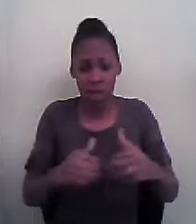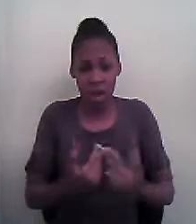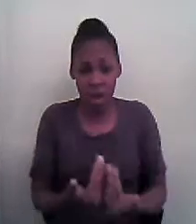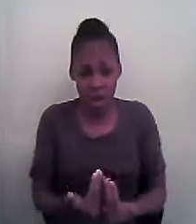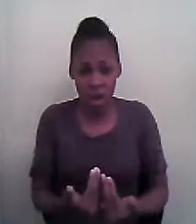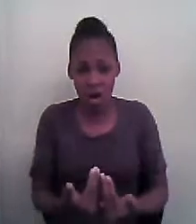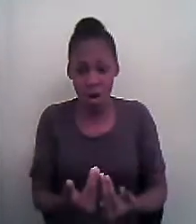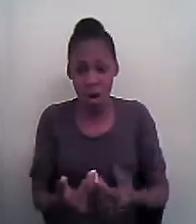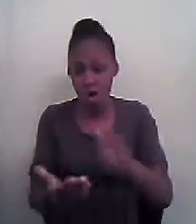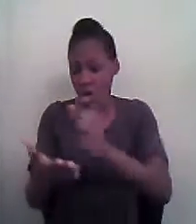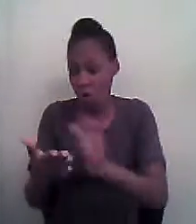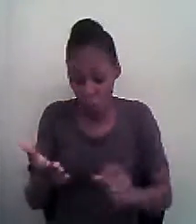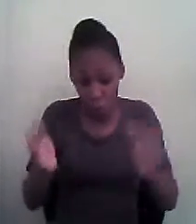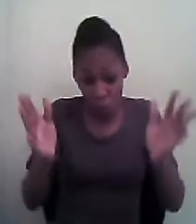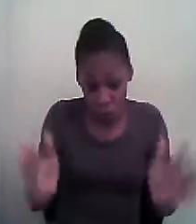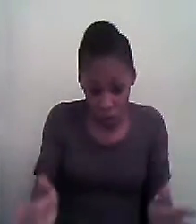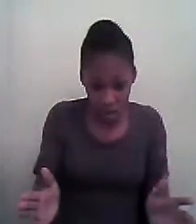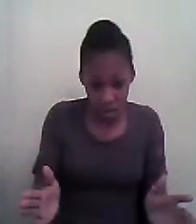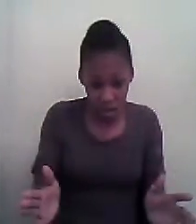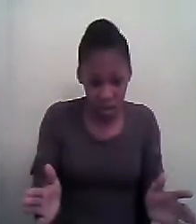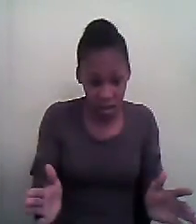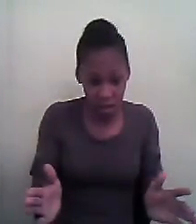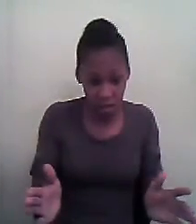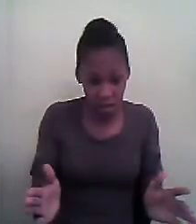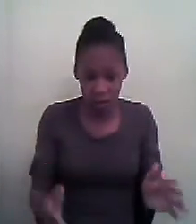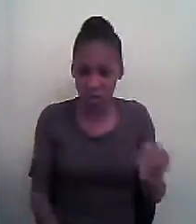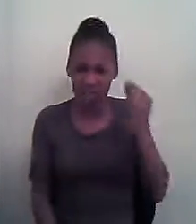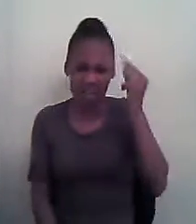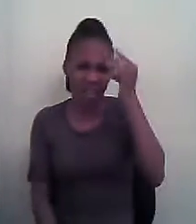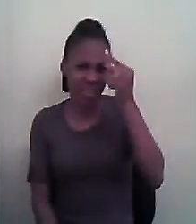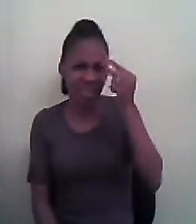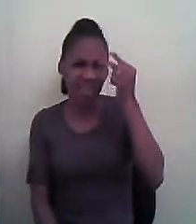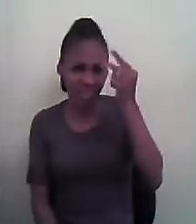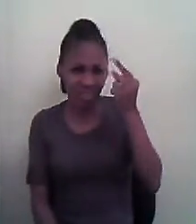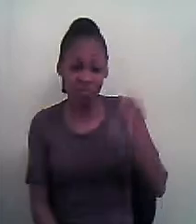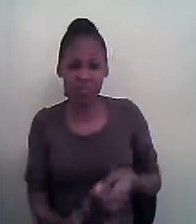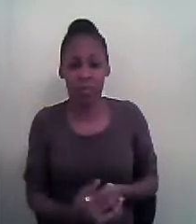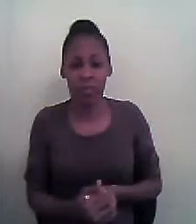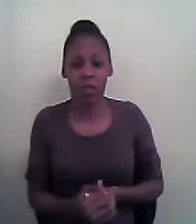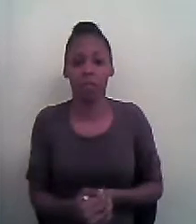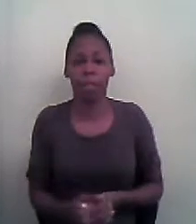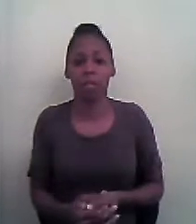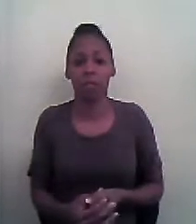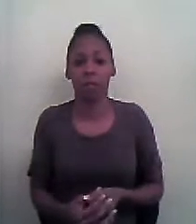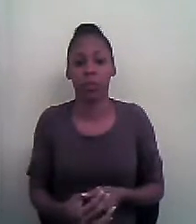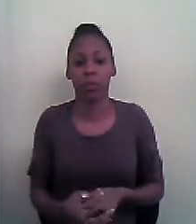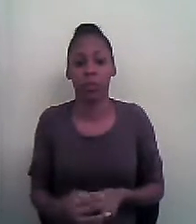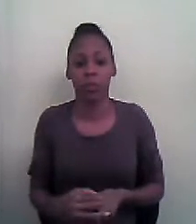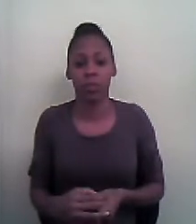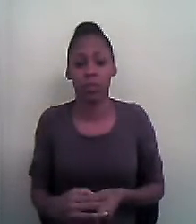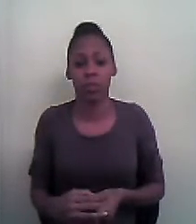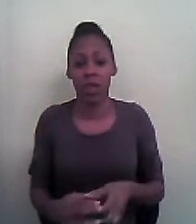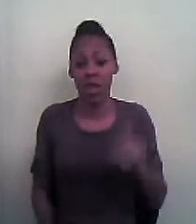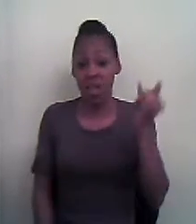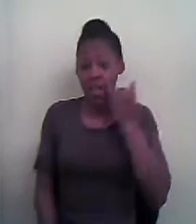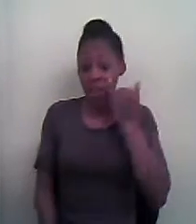writers creating a new body of knowledge with their report. So even, just thinking about using that with freshman students on a skills